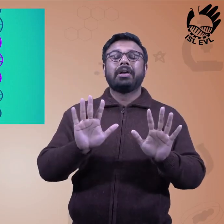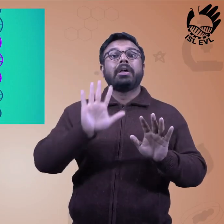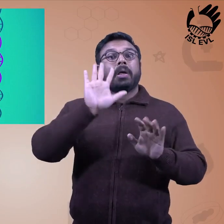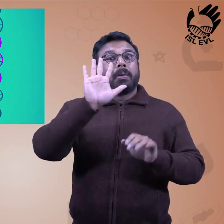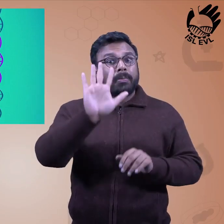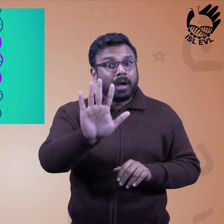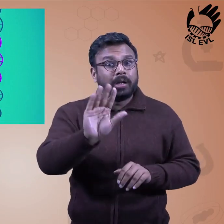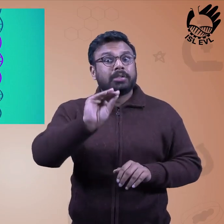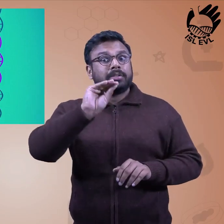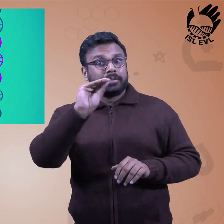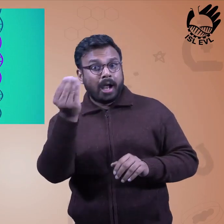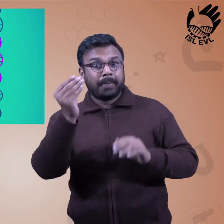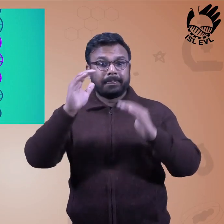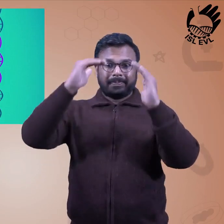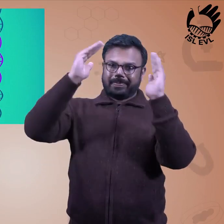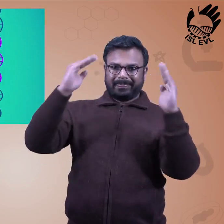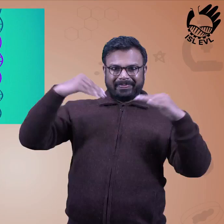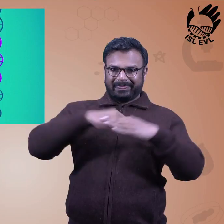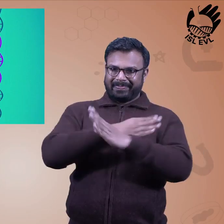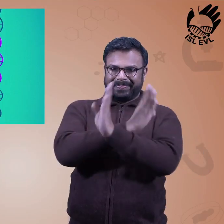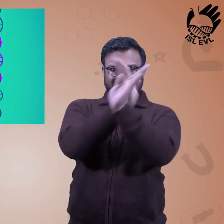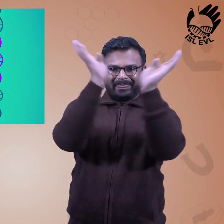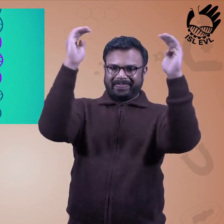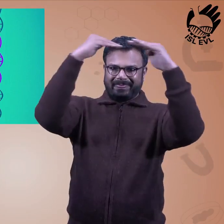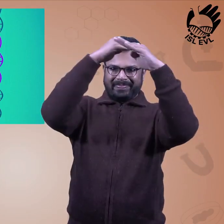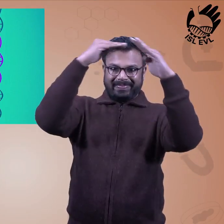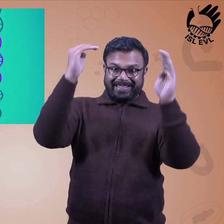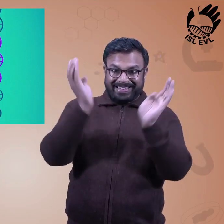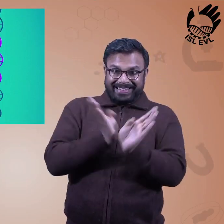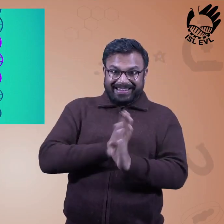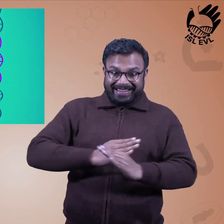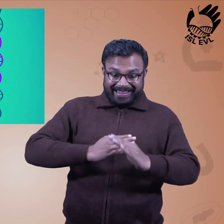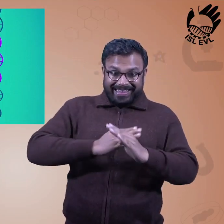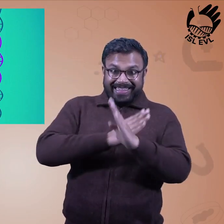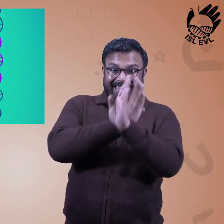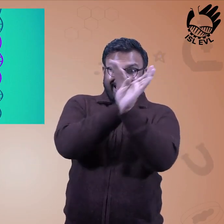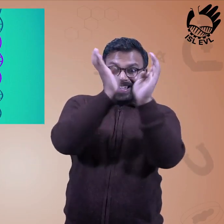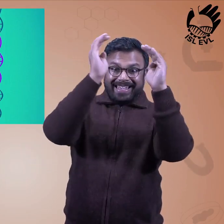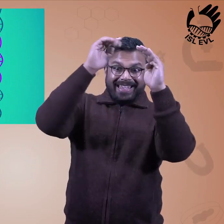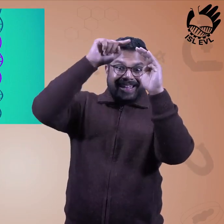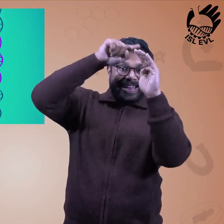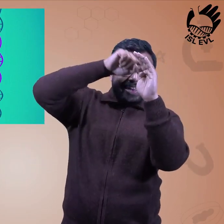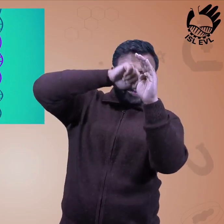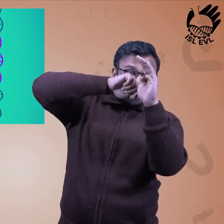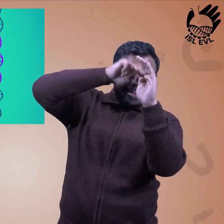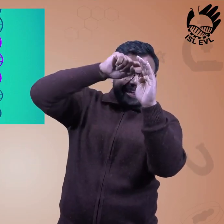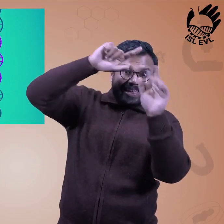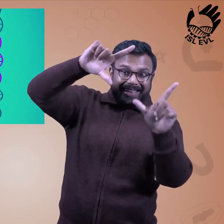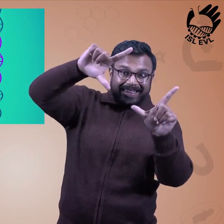but some mutations may alter the genes